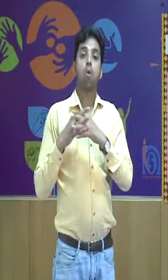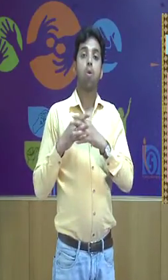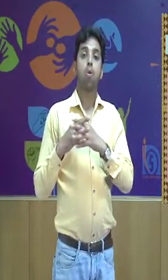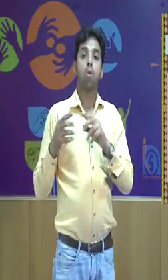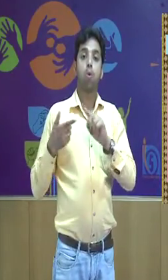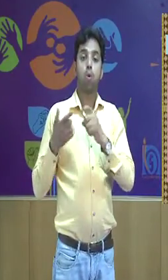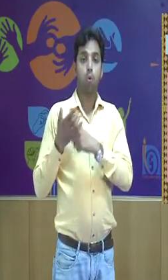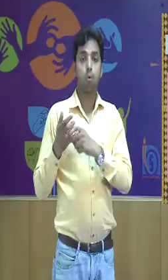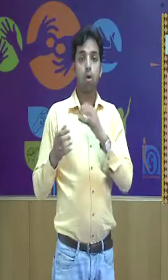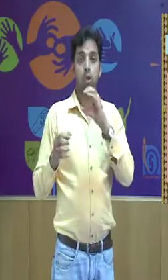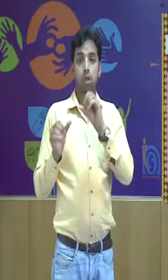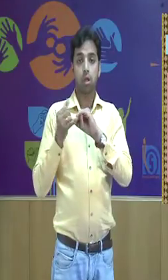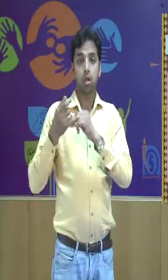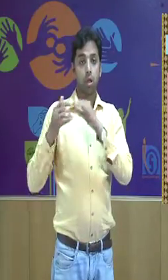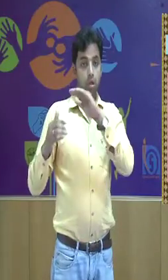of lower caste.